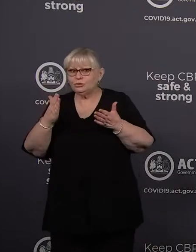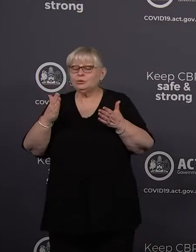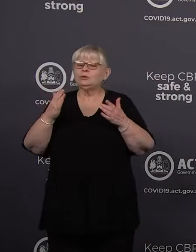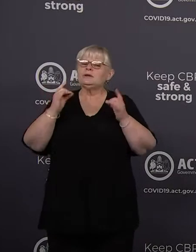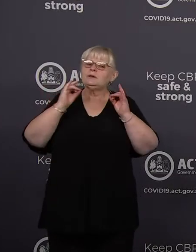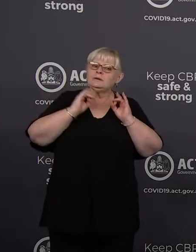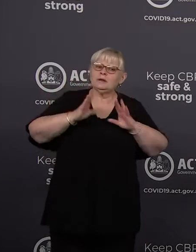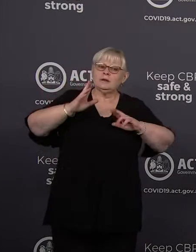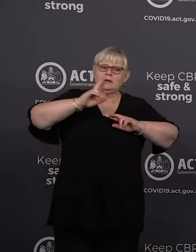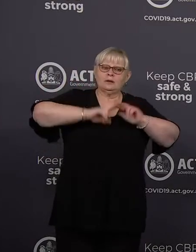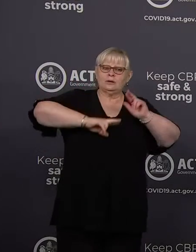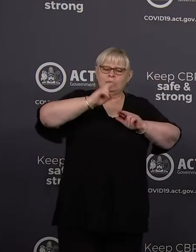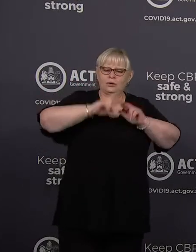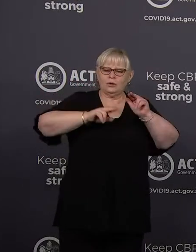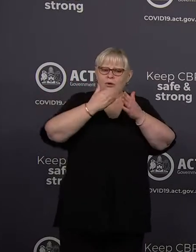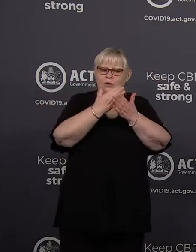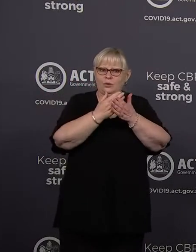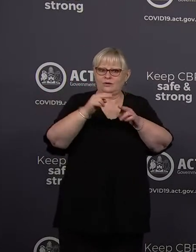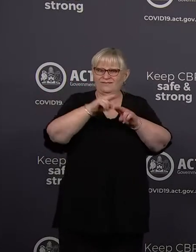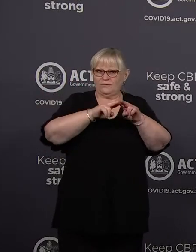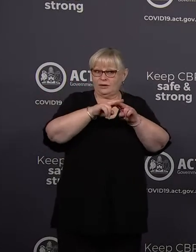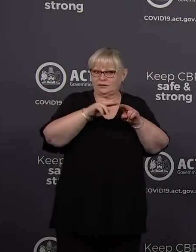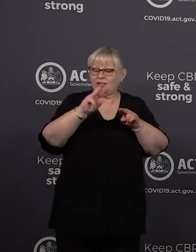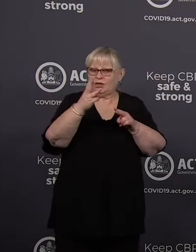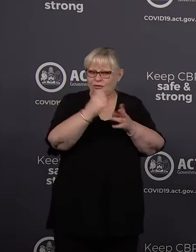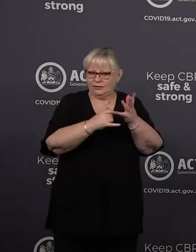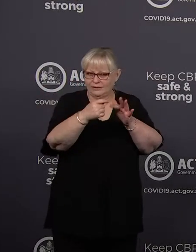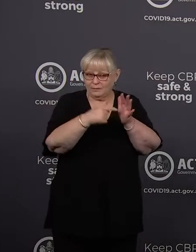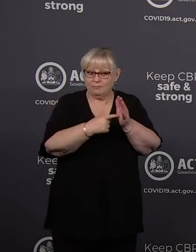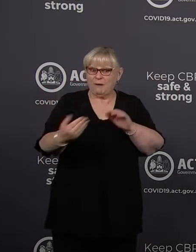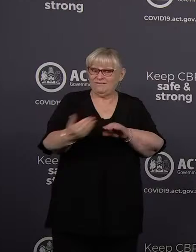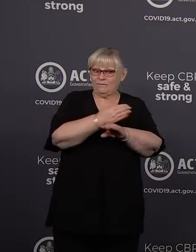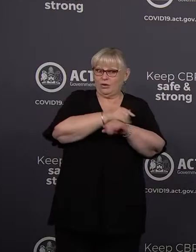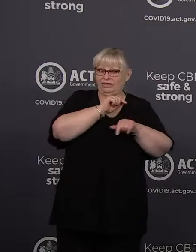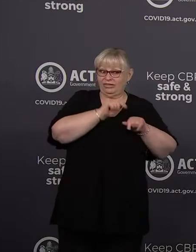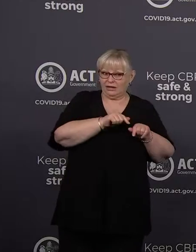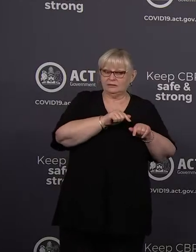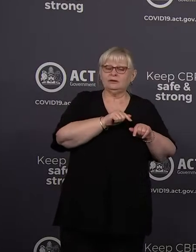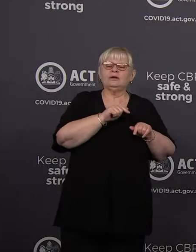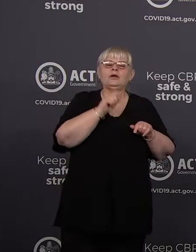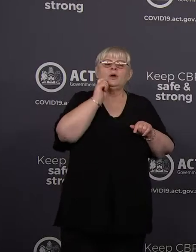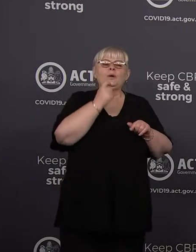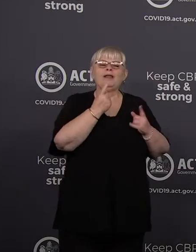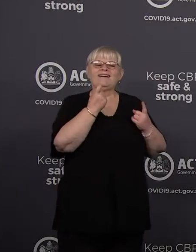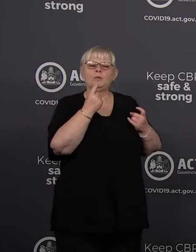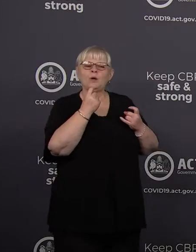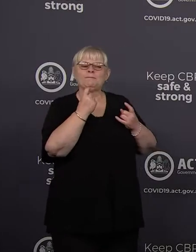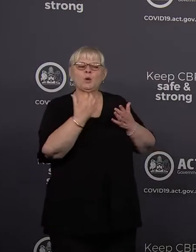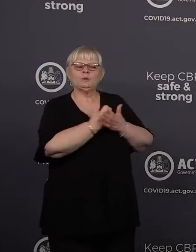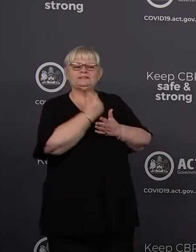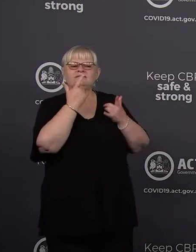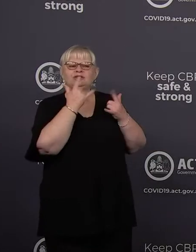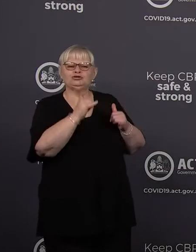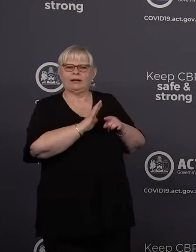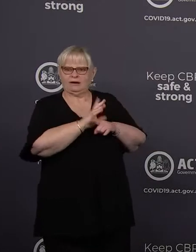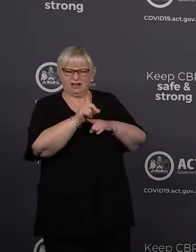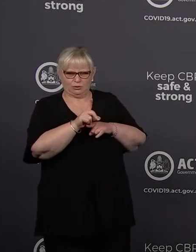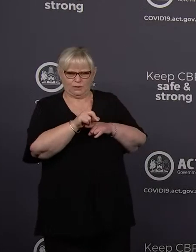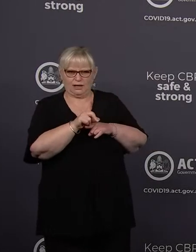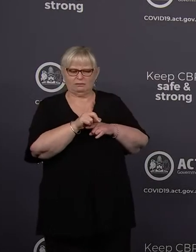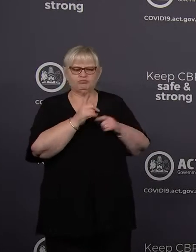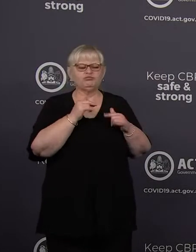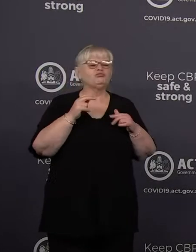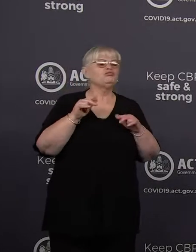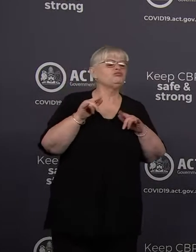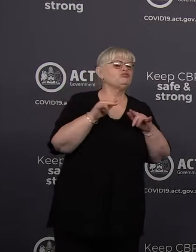recommence construction on Friday the 3rd of September, we will undertake a final safety check mid-next week